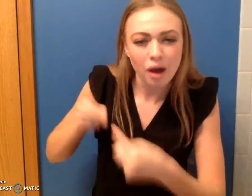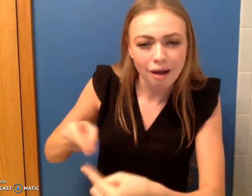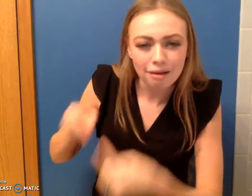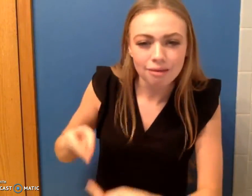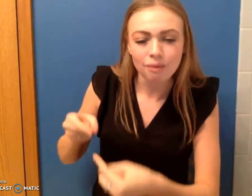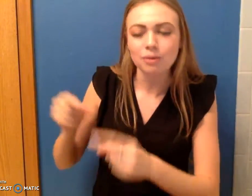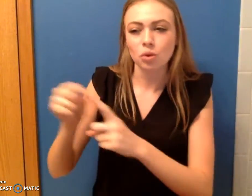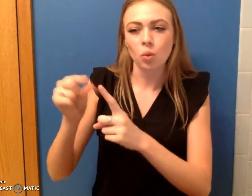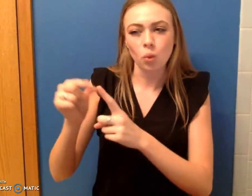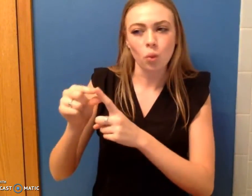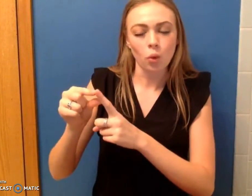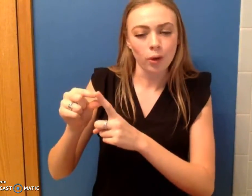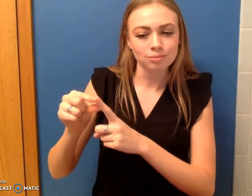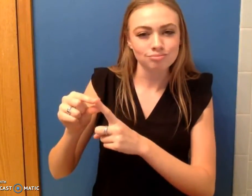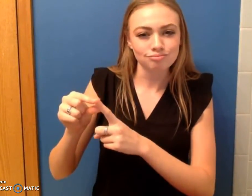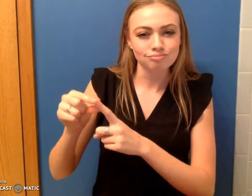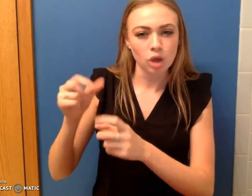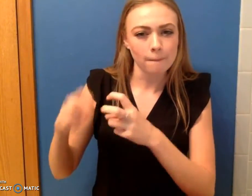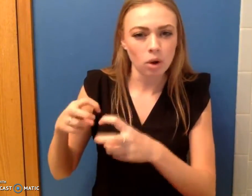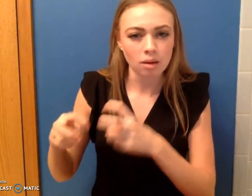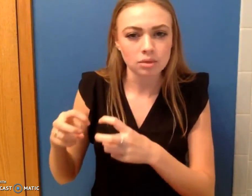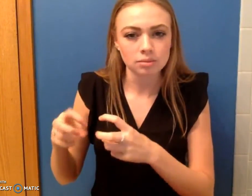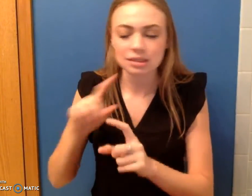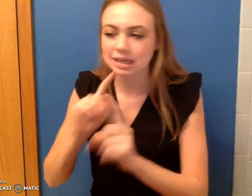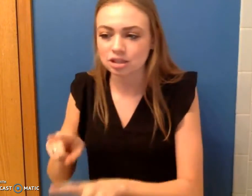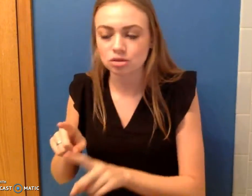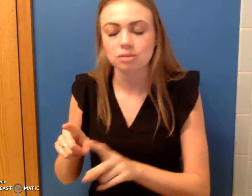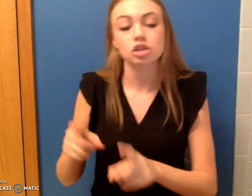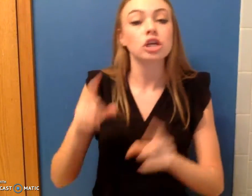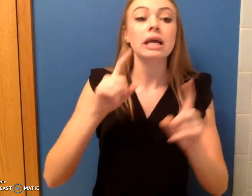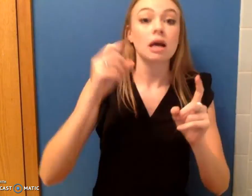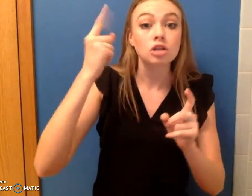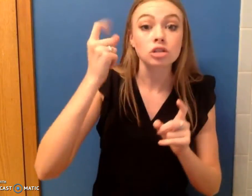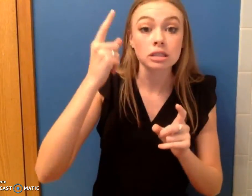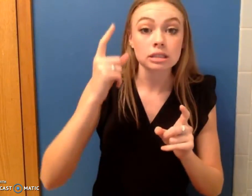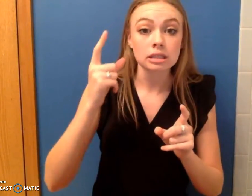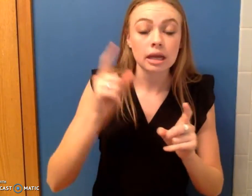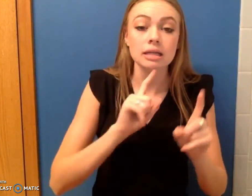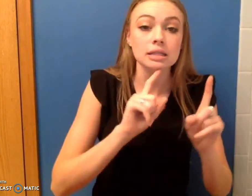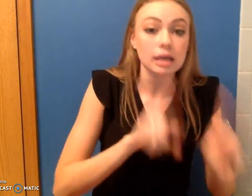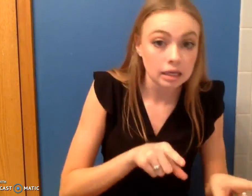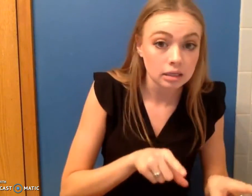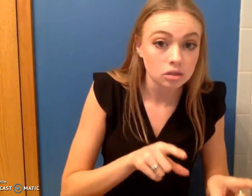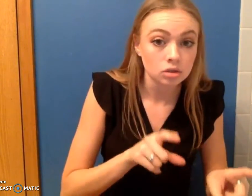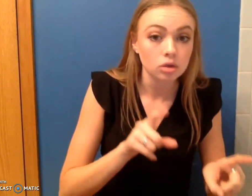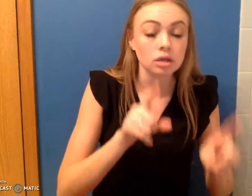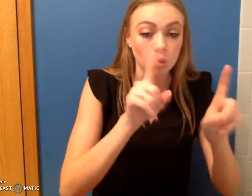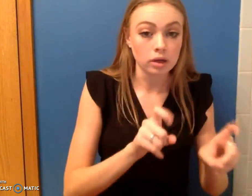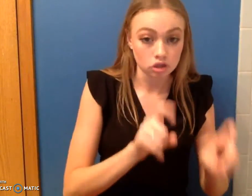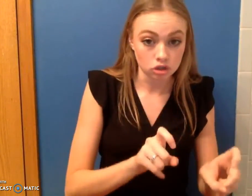problems. Just the wording. She would know how to do the problem, but the words would trip her up. So once she understood what the